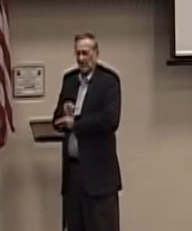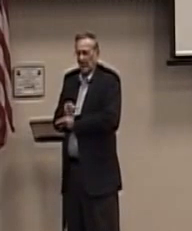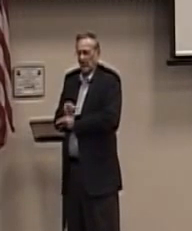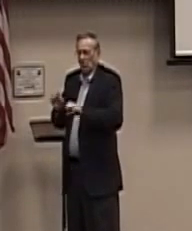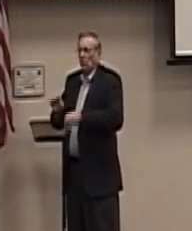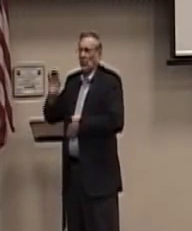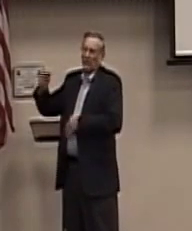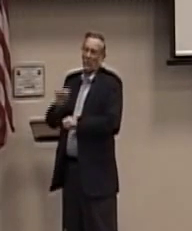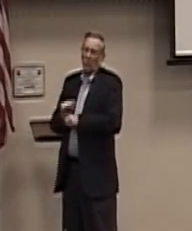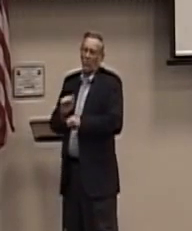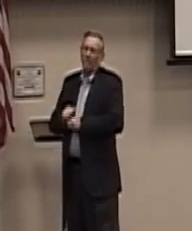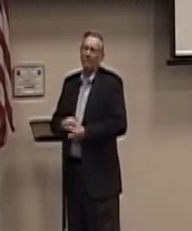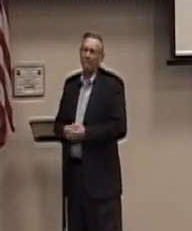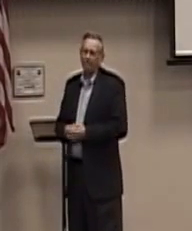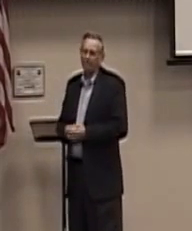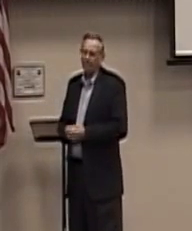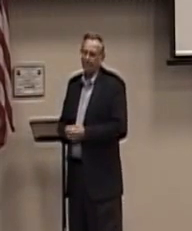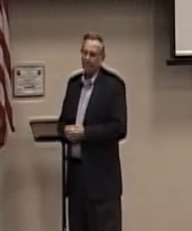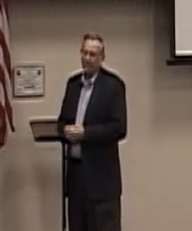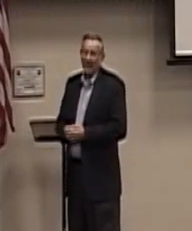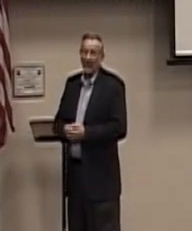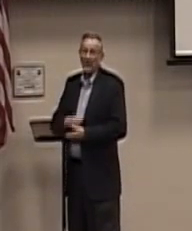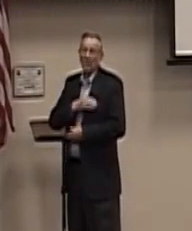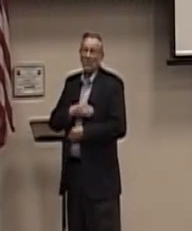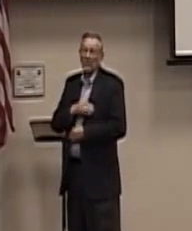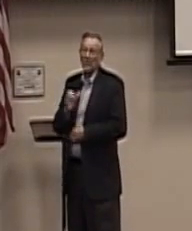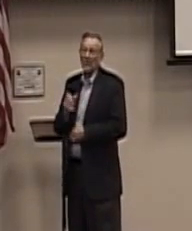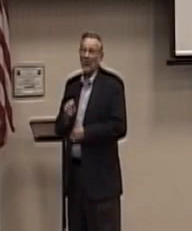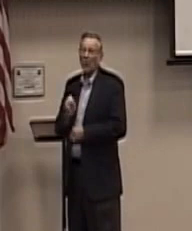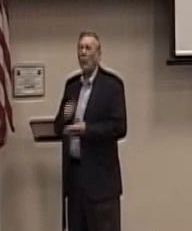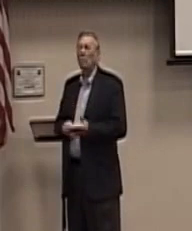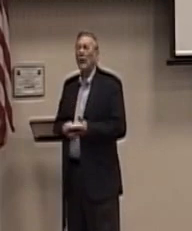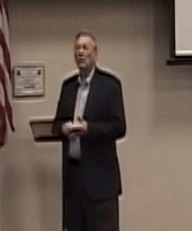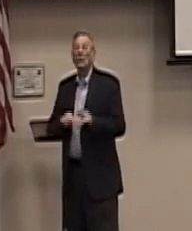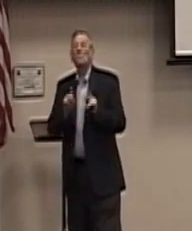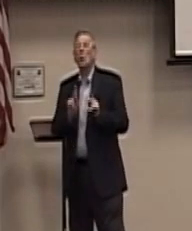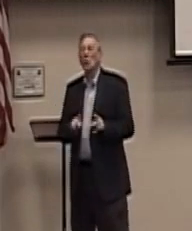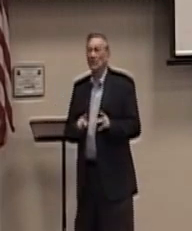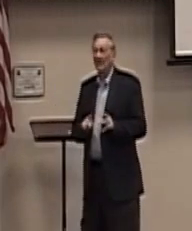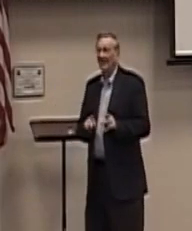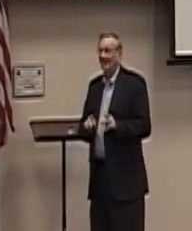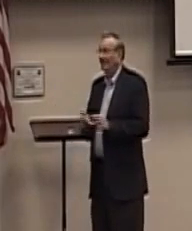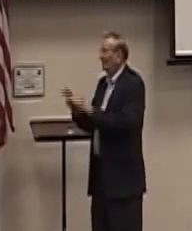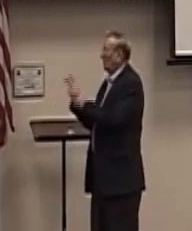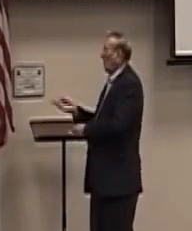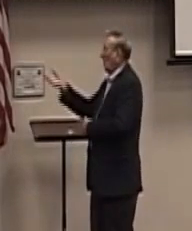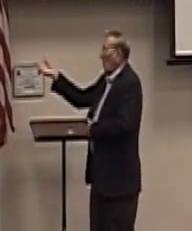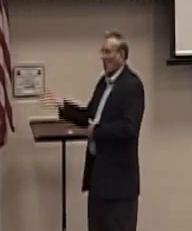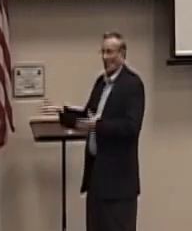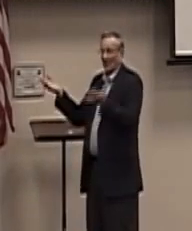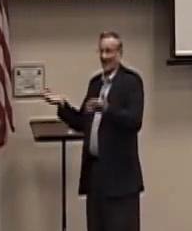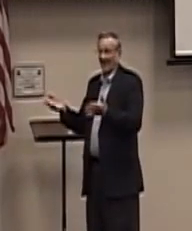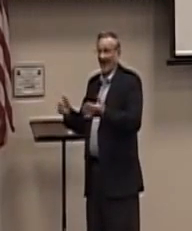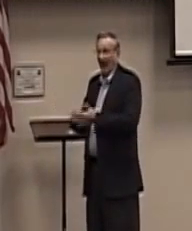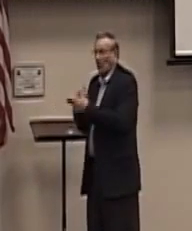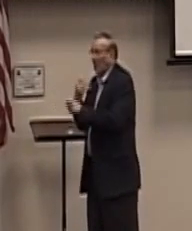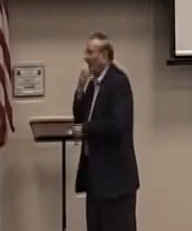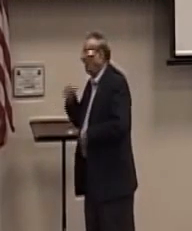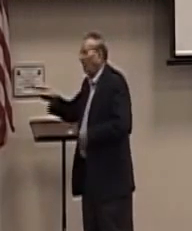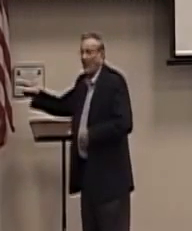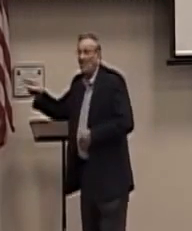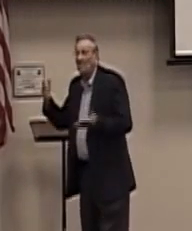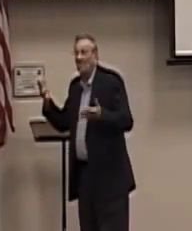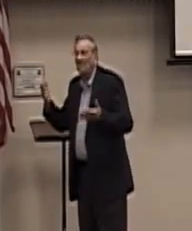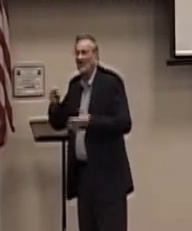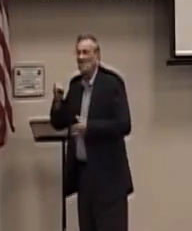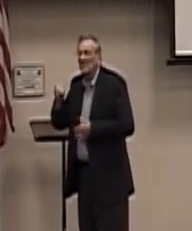mission work? That's mission care. What about the missionary care as far as Sunset Church is concerned? We want to